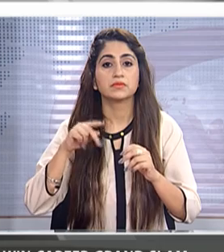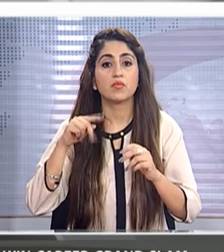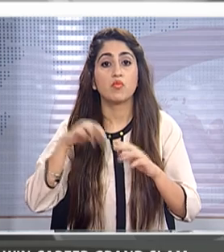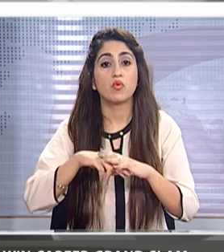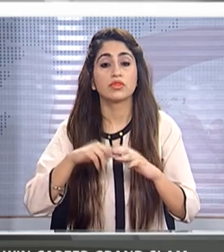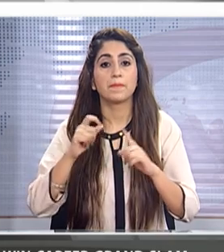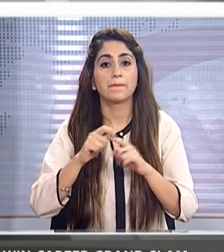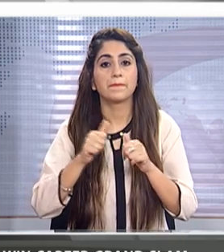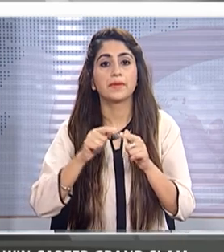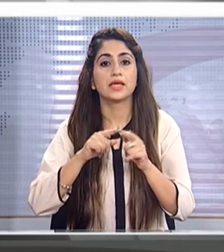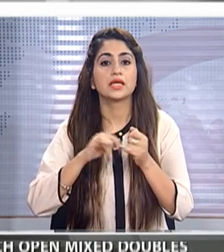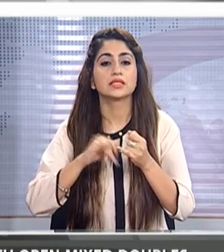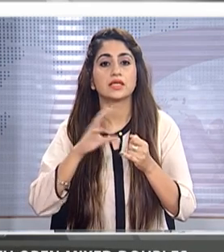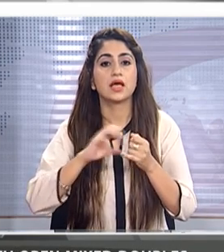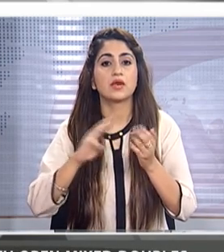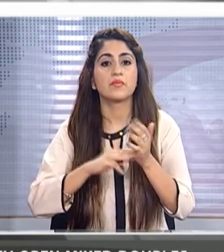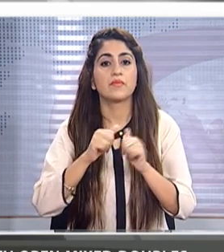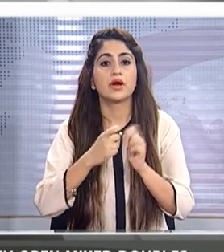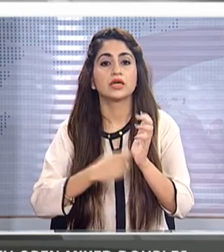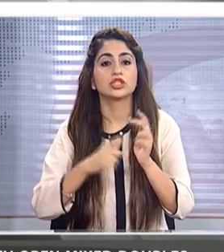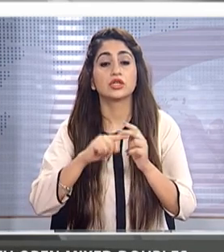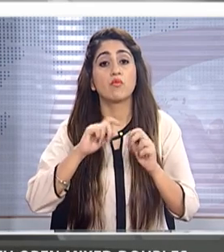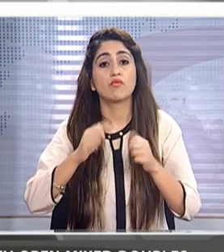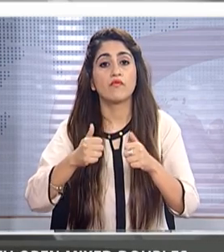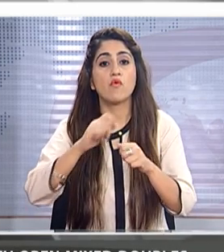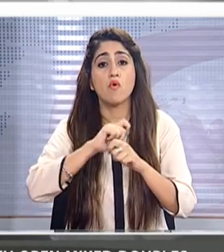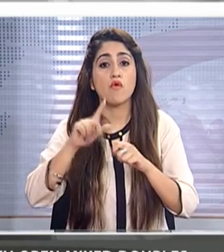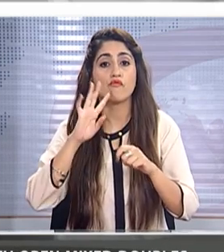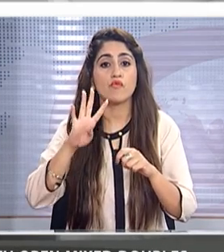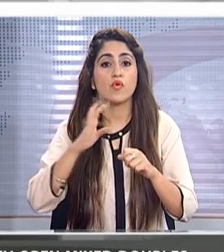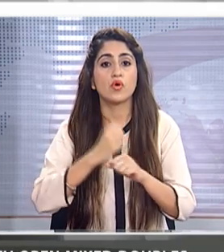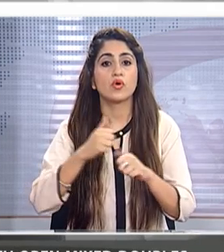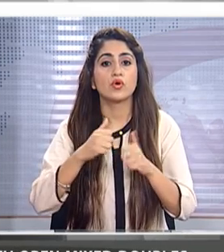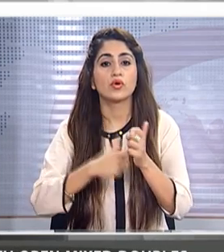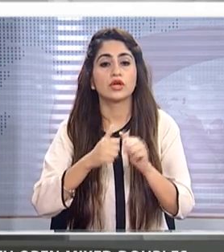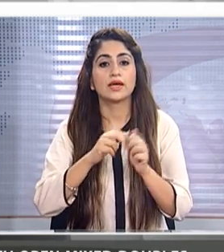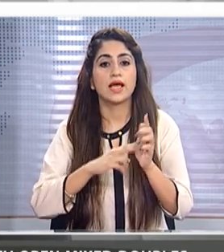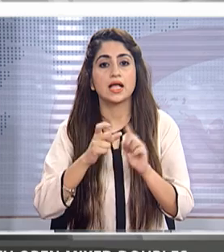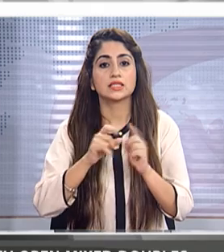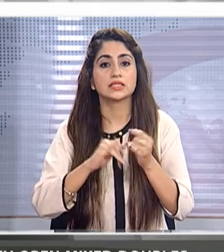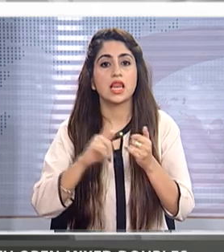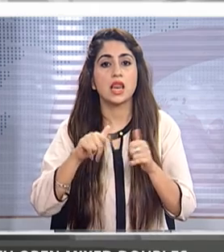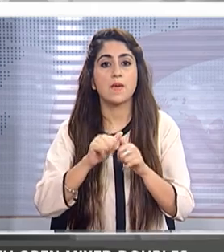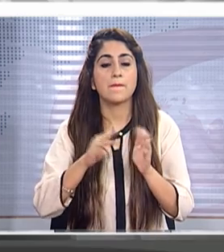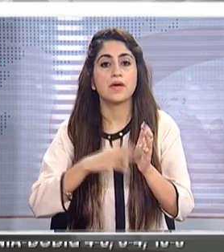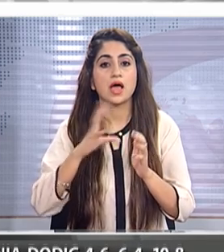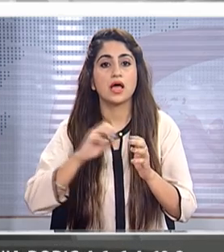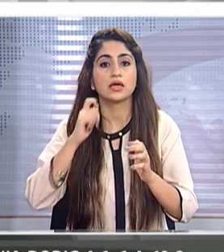means that both Paes and Martina Hingis have won all four Grand Slams in mixed doubles as well as